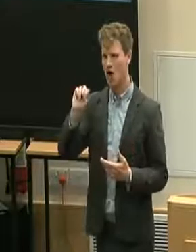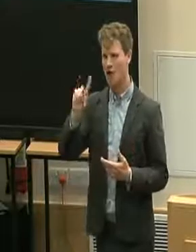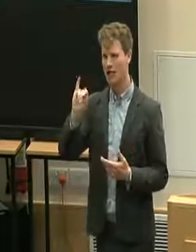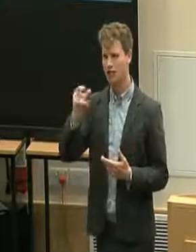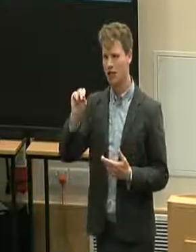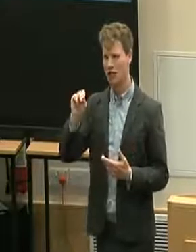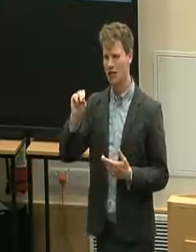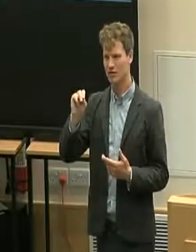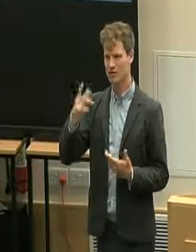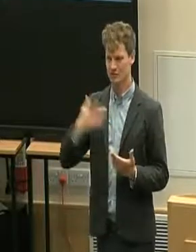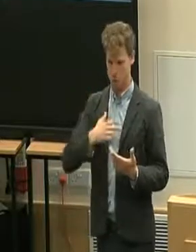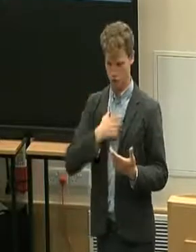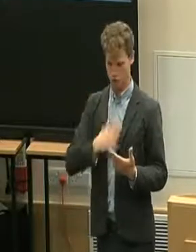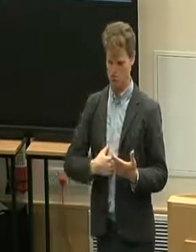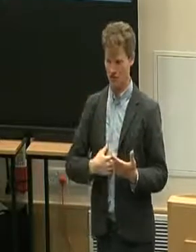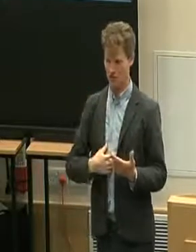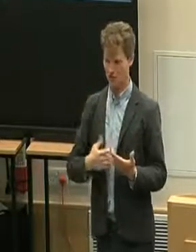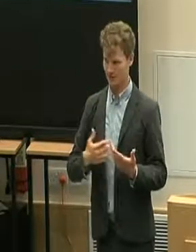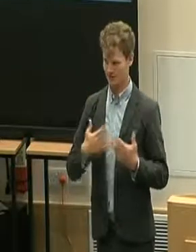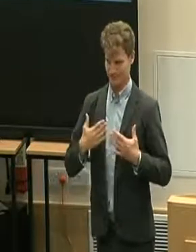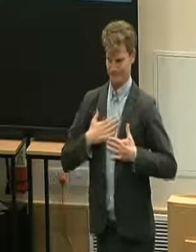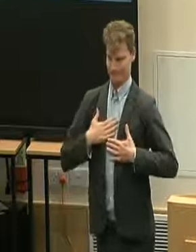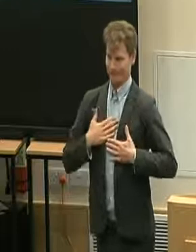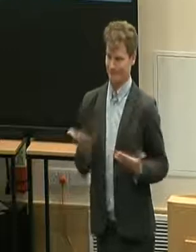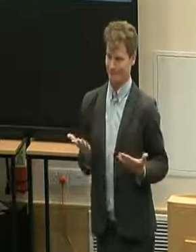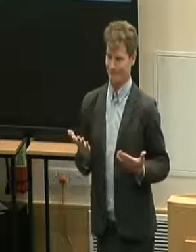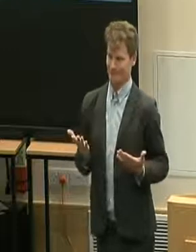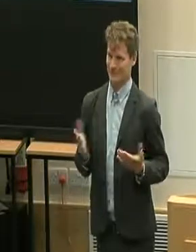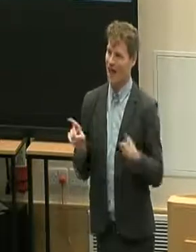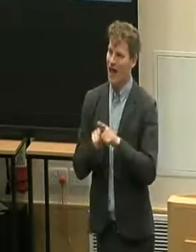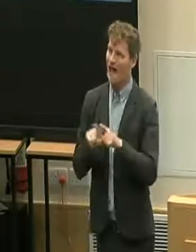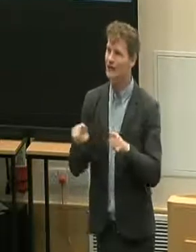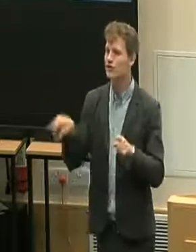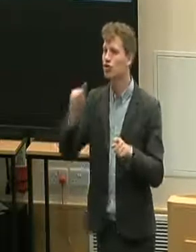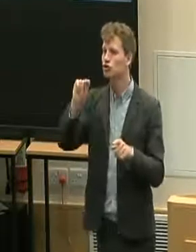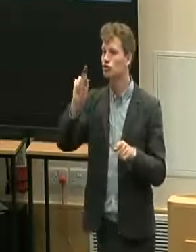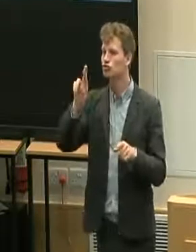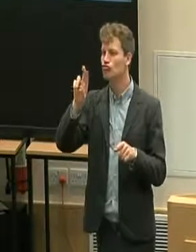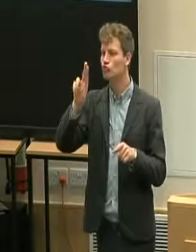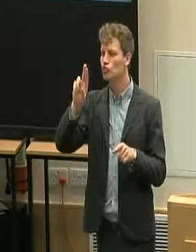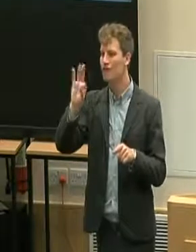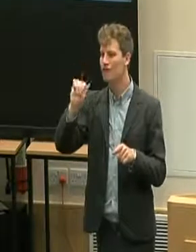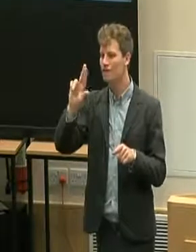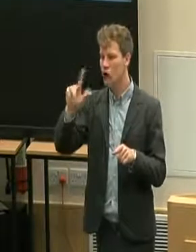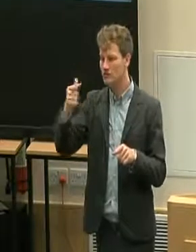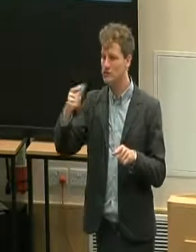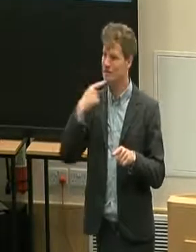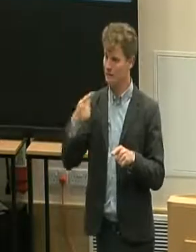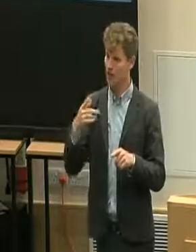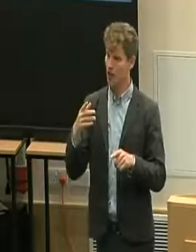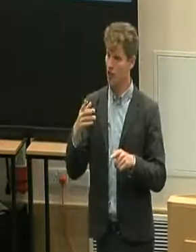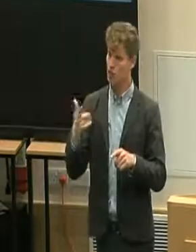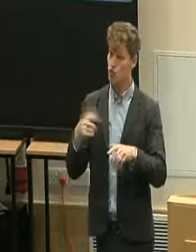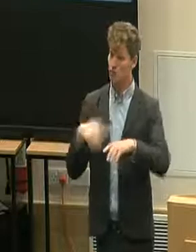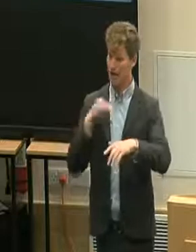you cut me, I bleed. We all share humanity. We have variations of